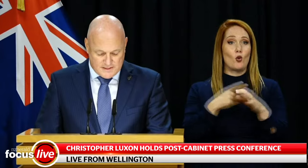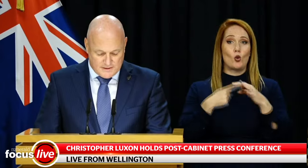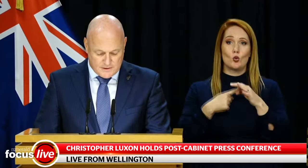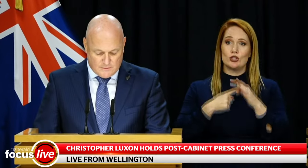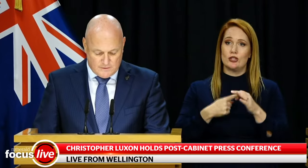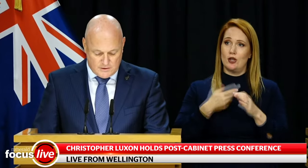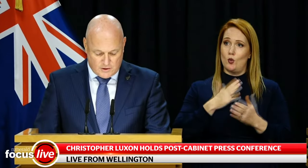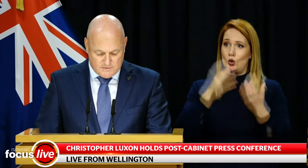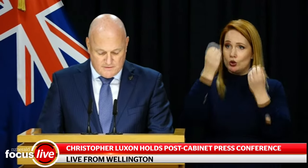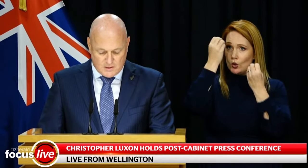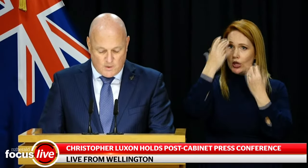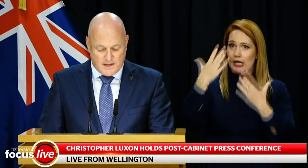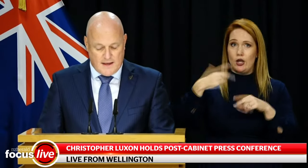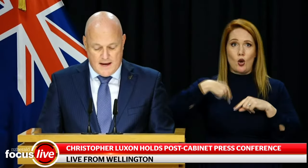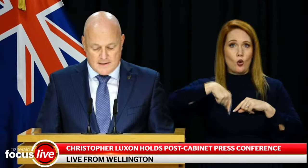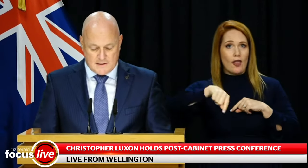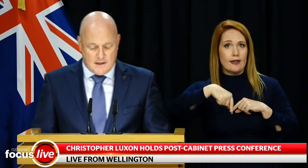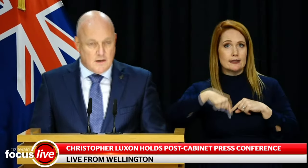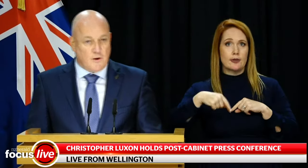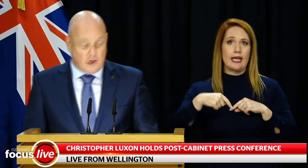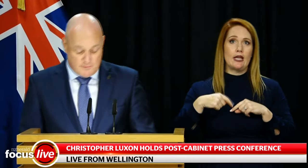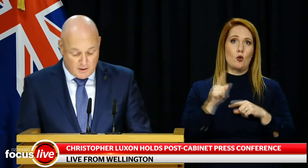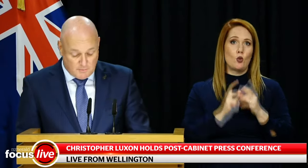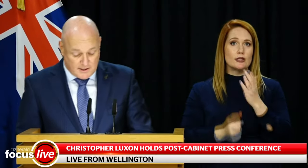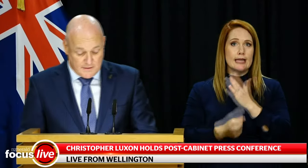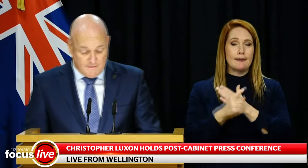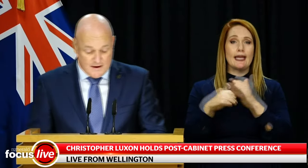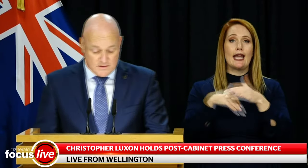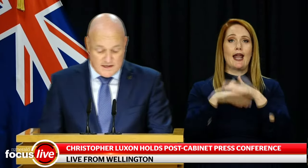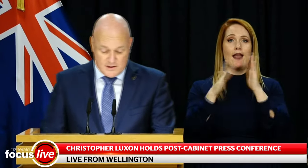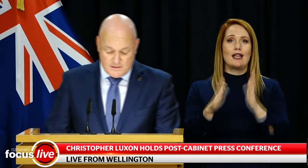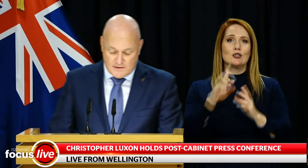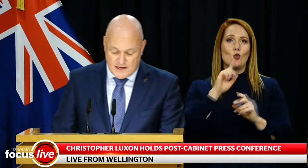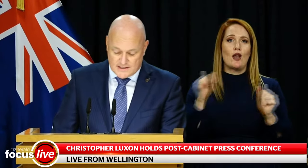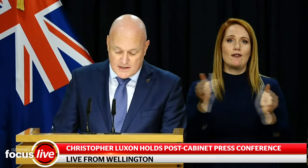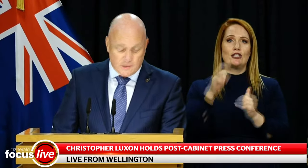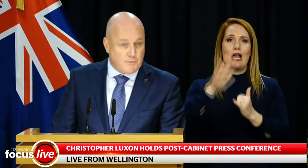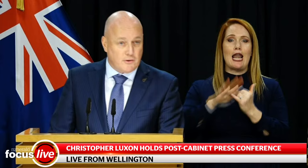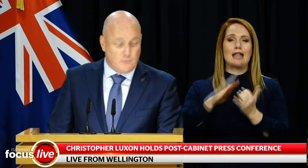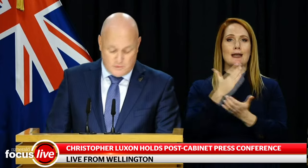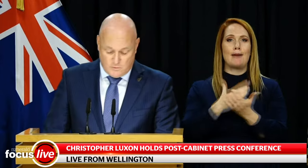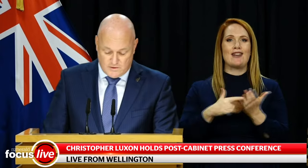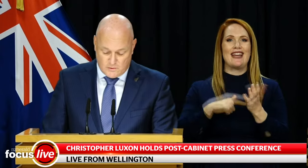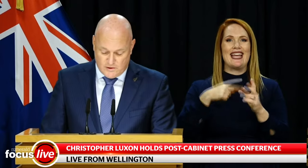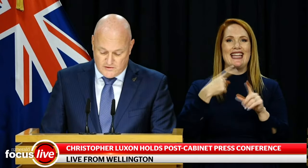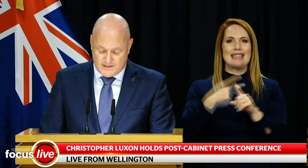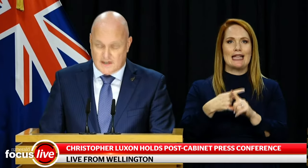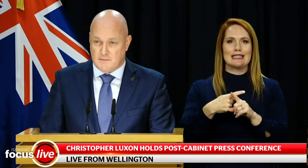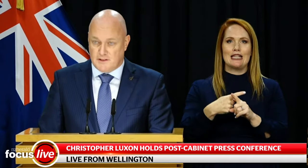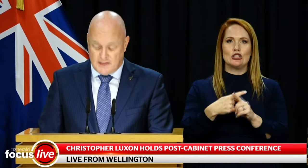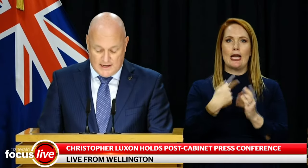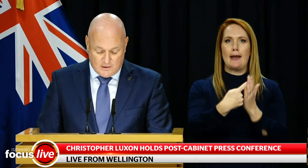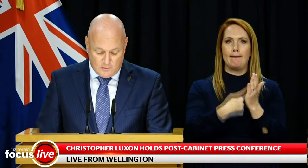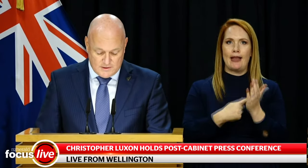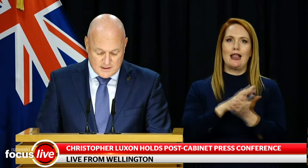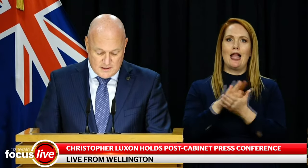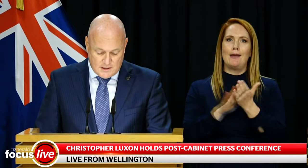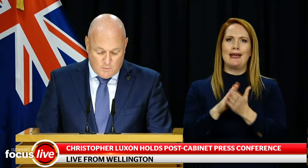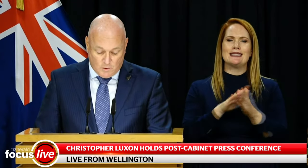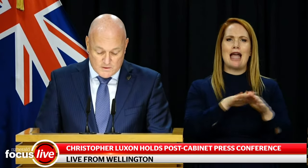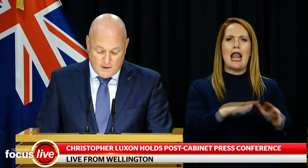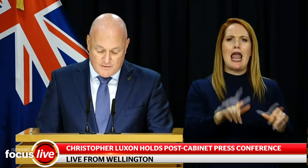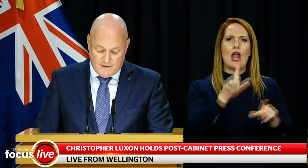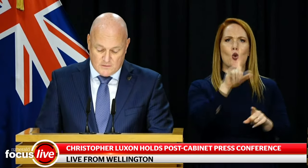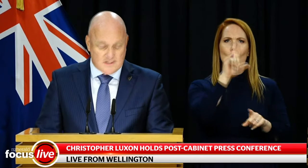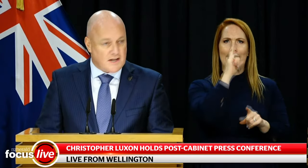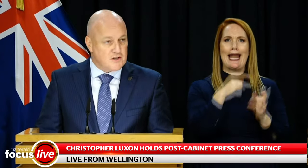to give you a sense of, in terms of this week in the House, we're going to be completing the final stages of the taxation bill, which will restore interest deductibility to landlords.